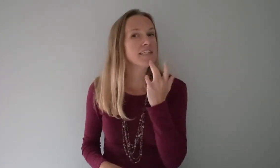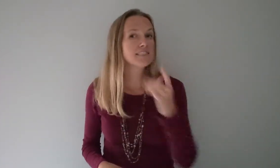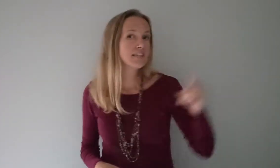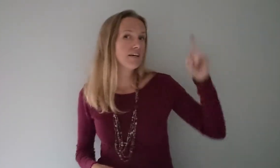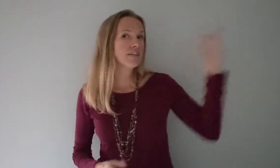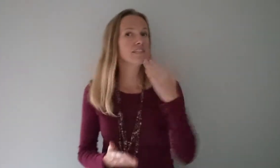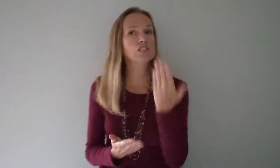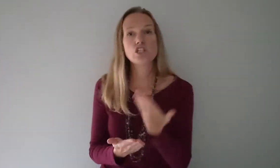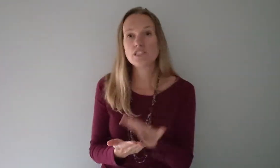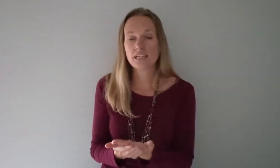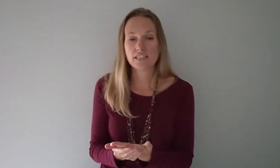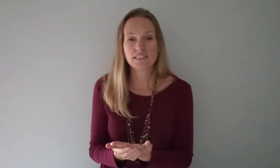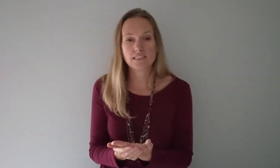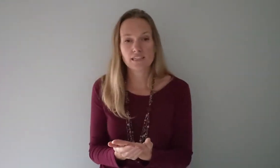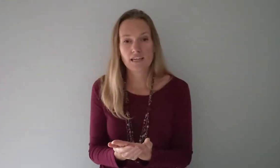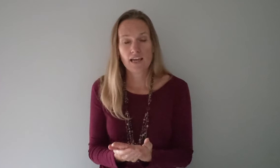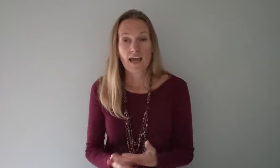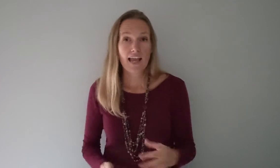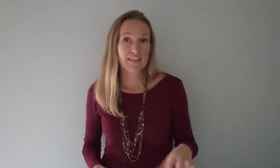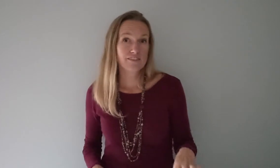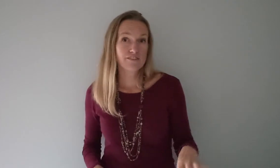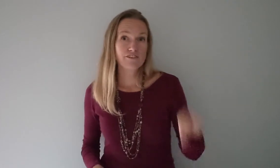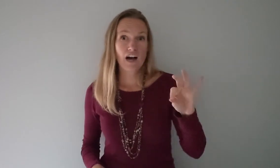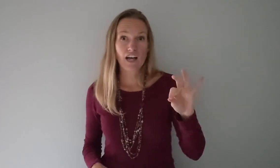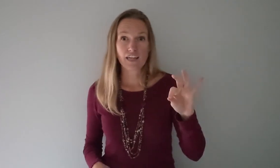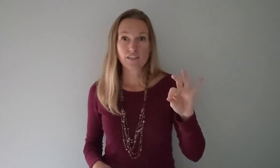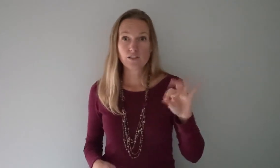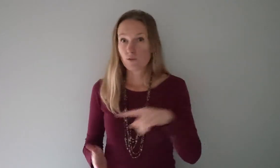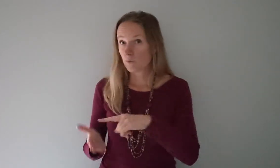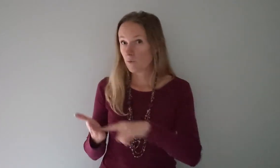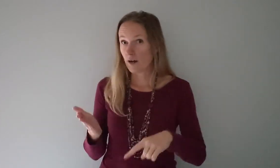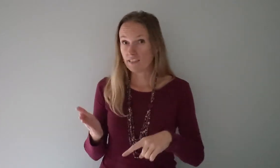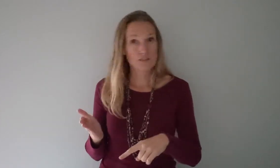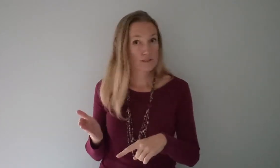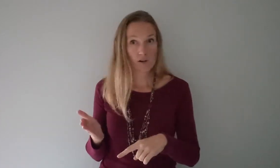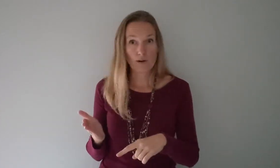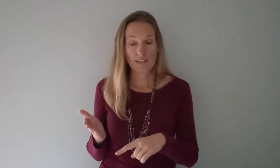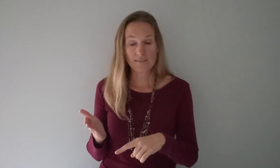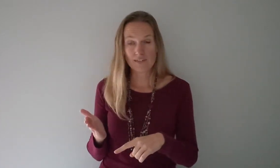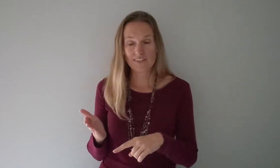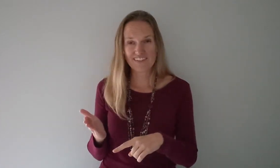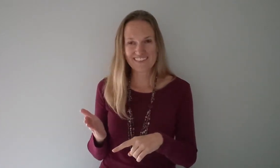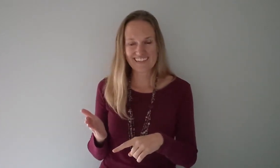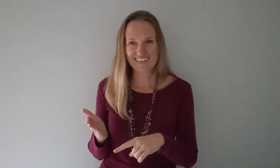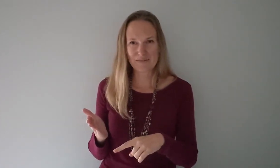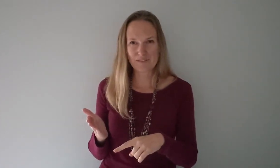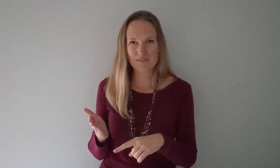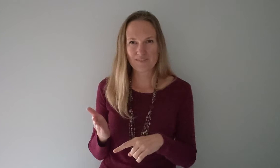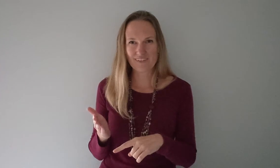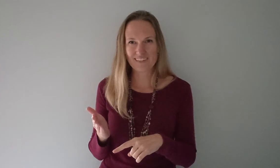Taste of his goodness and find what or know what, whatever you decide, it's up to you. It's up to